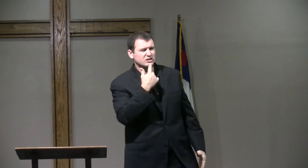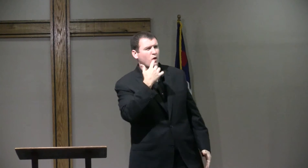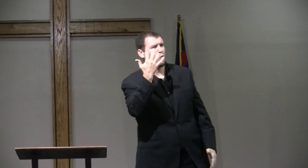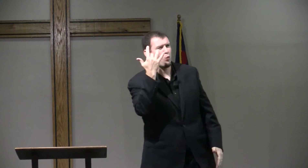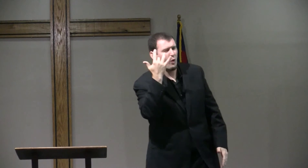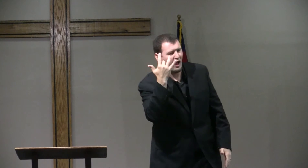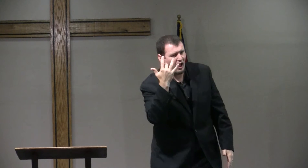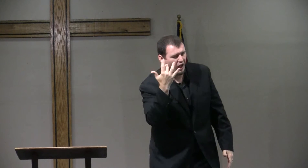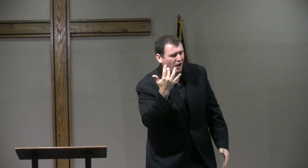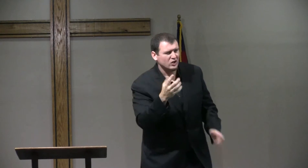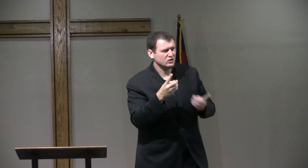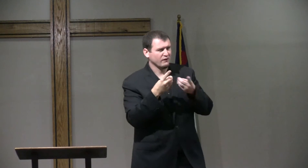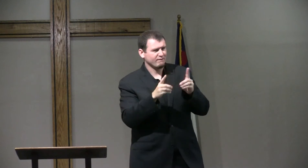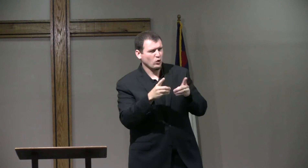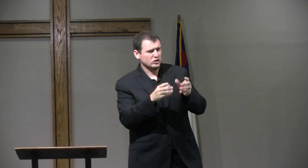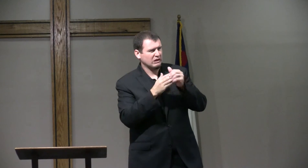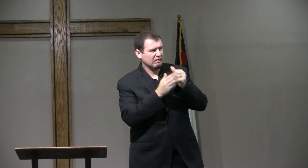is divorce leads to